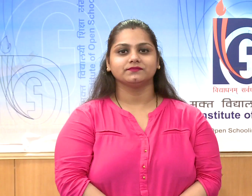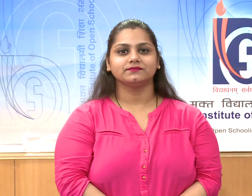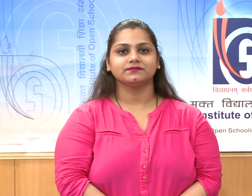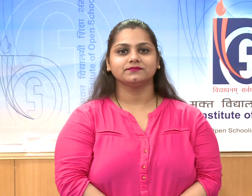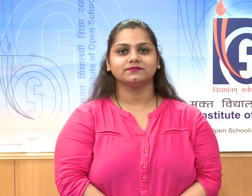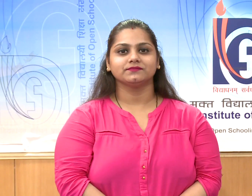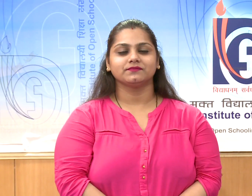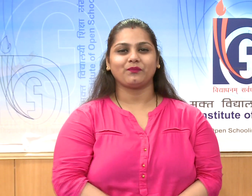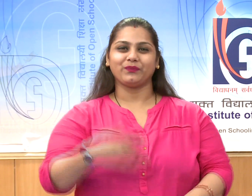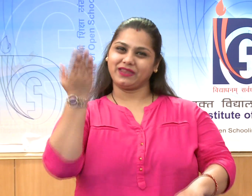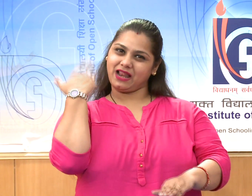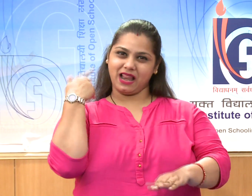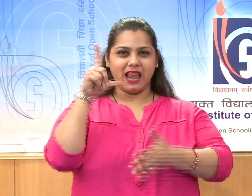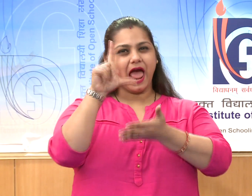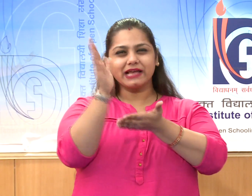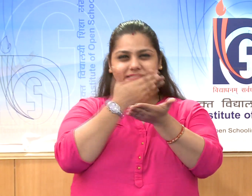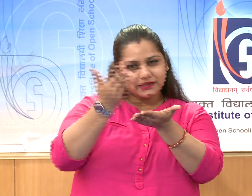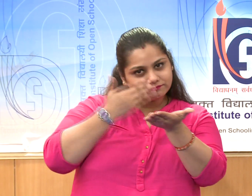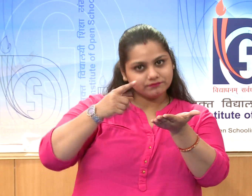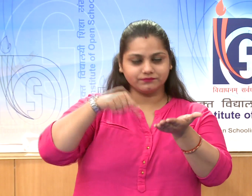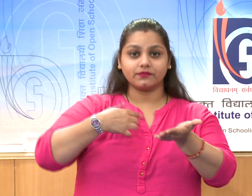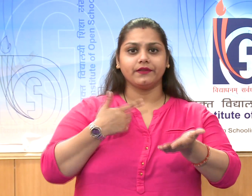In the previous lesson, we have read